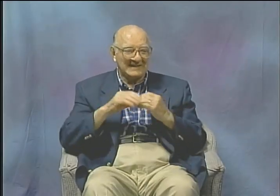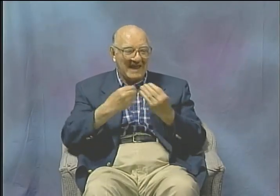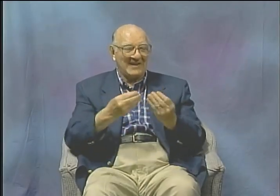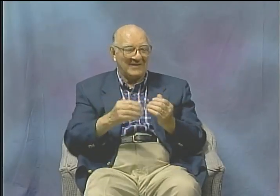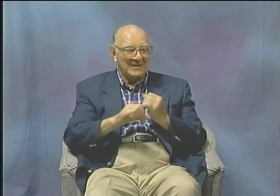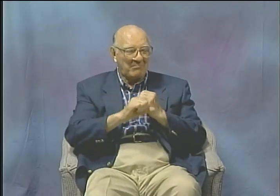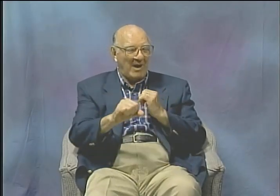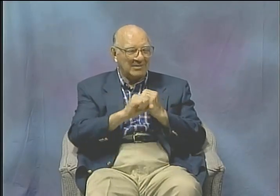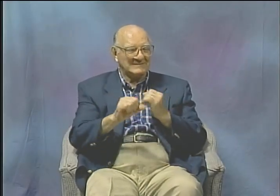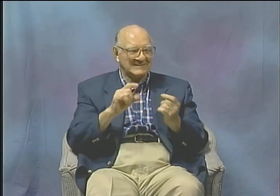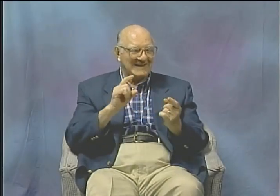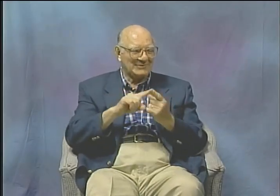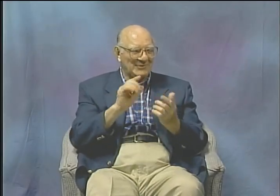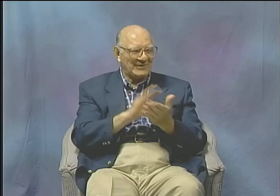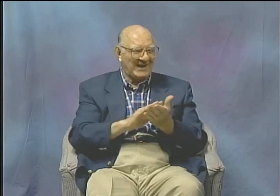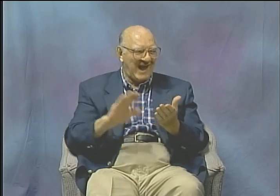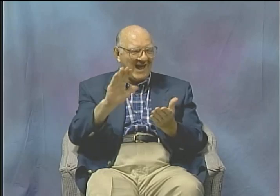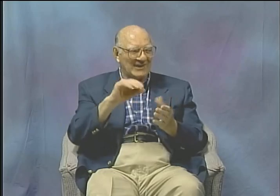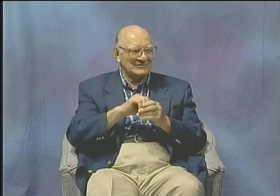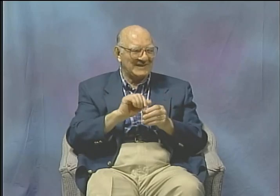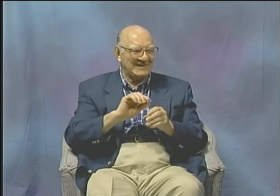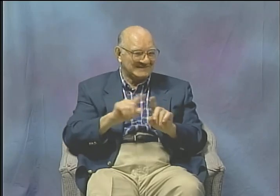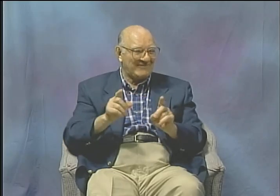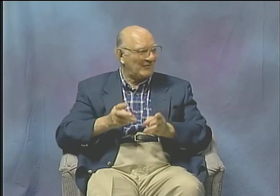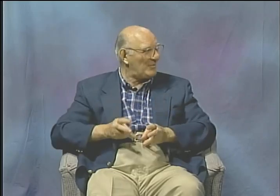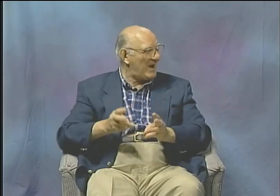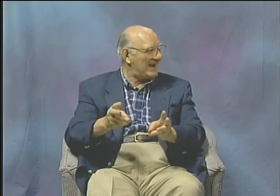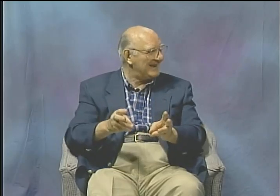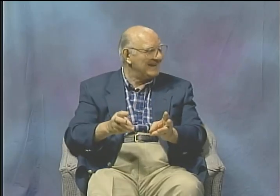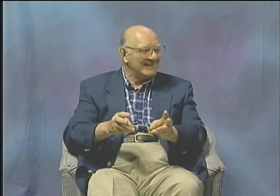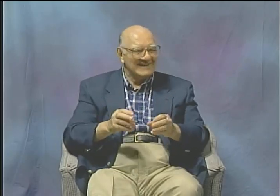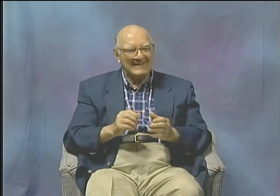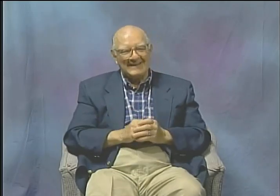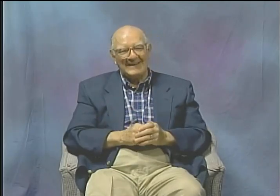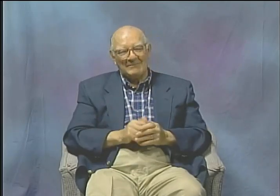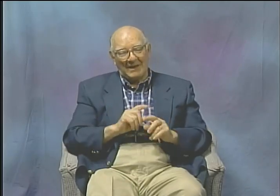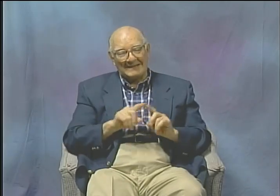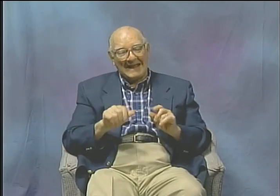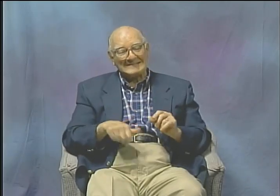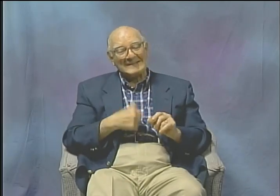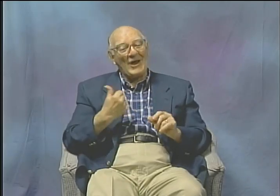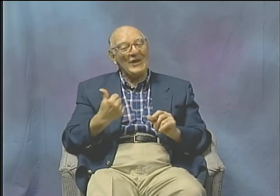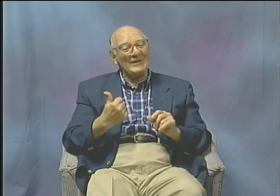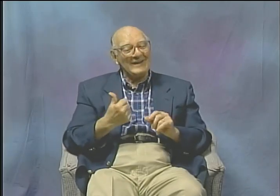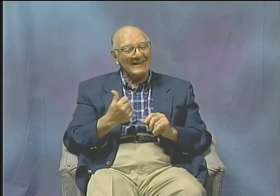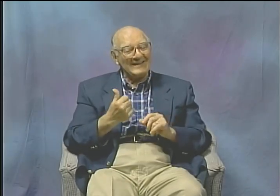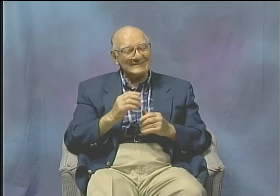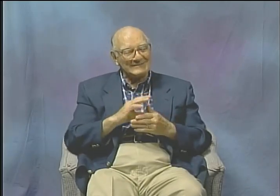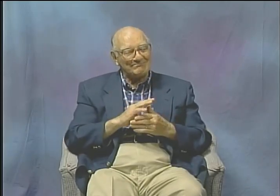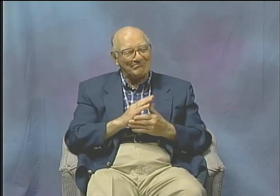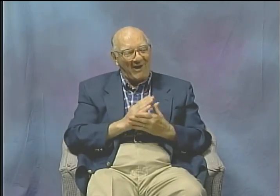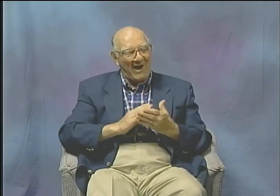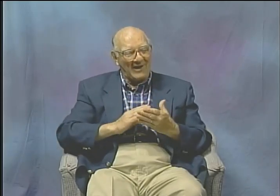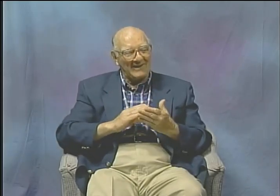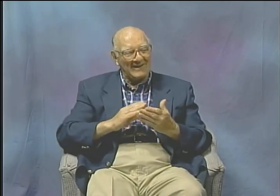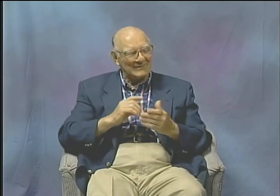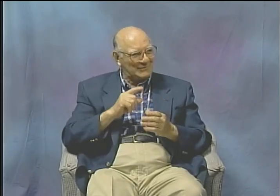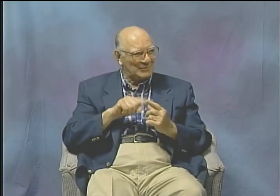gave publicity to the college in a different way. But there's another part to